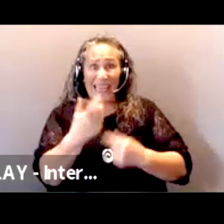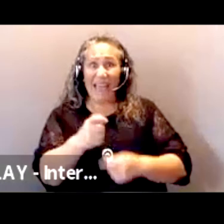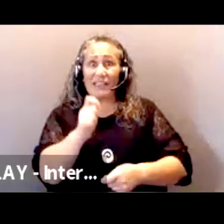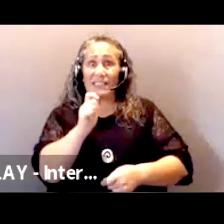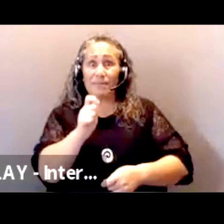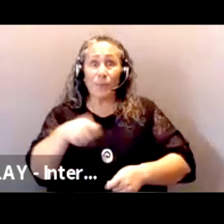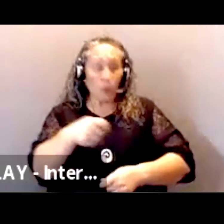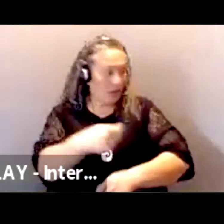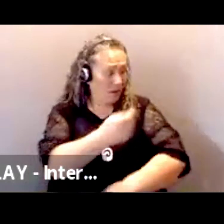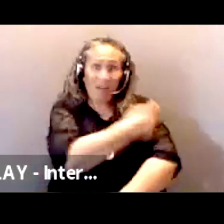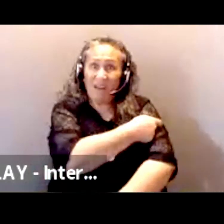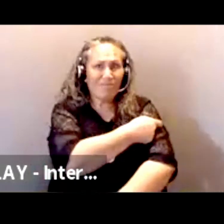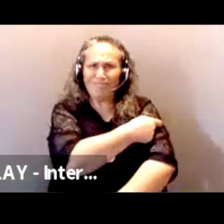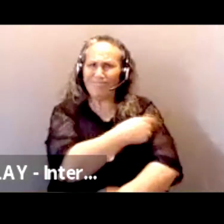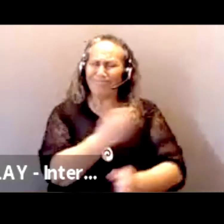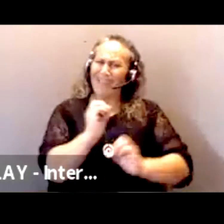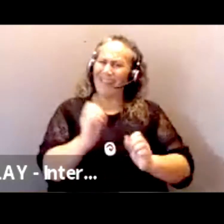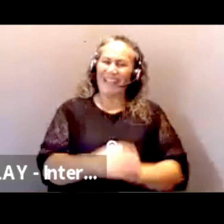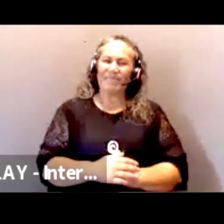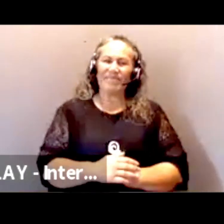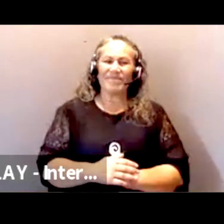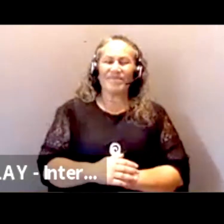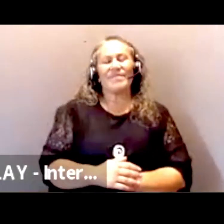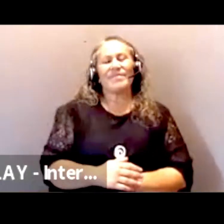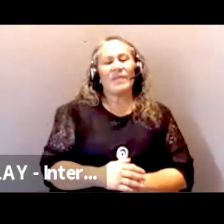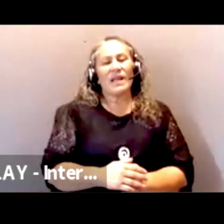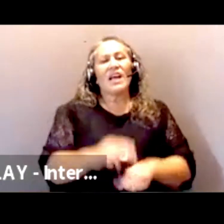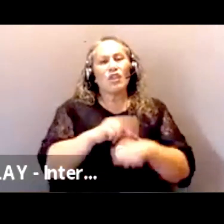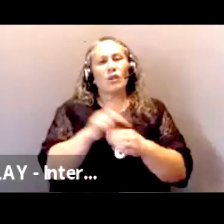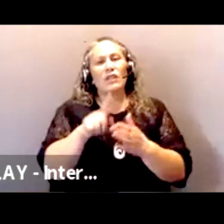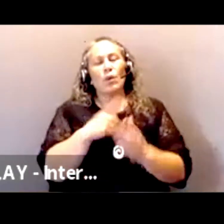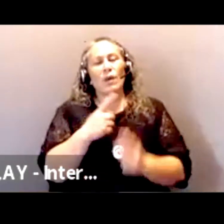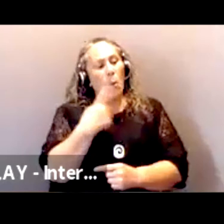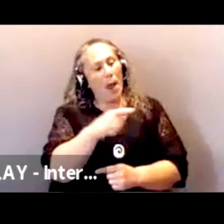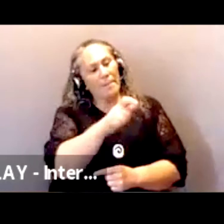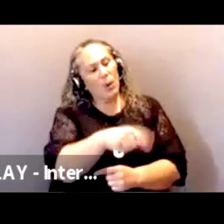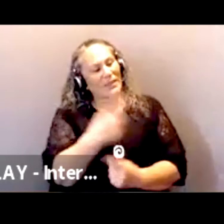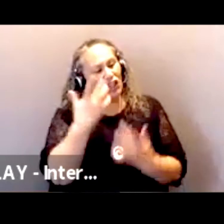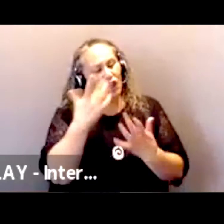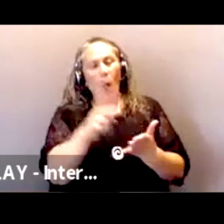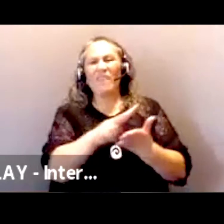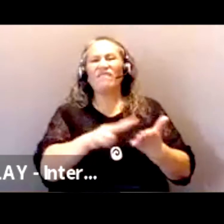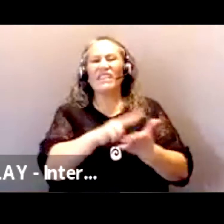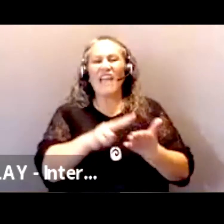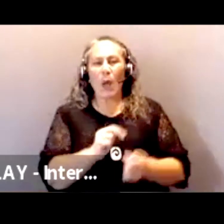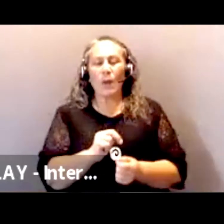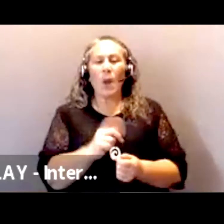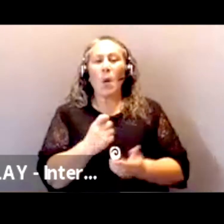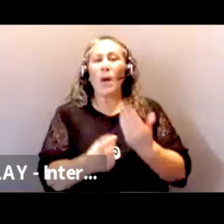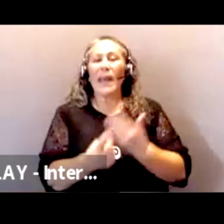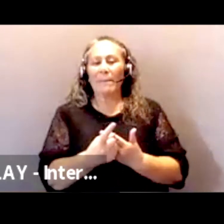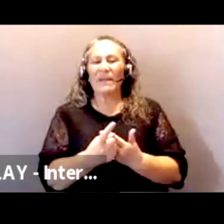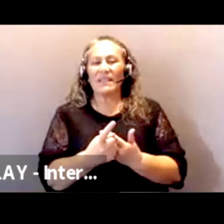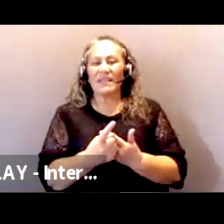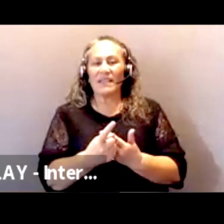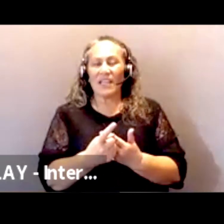One person the other day that originally did the video showed them sticking it to them, and then what they did is showed how they put